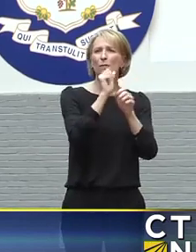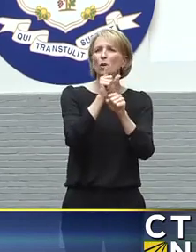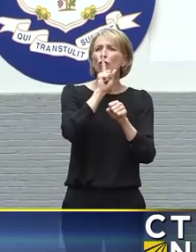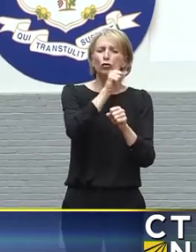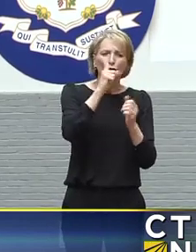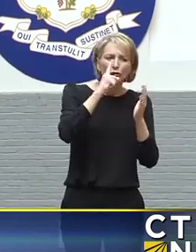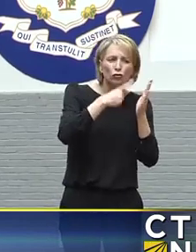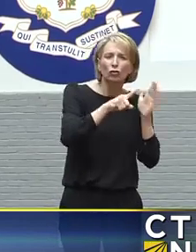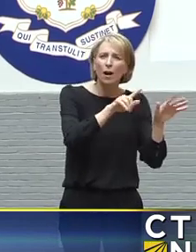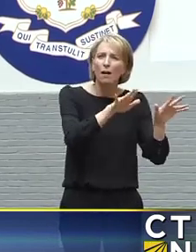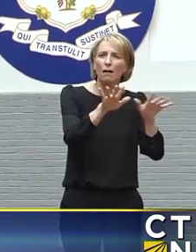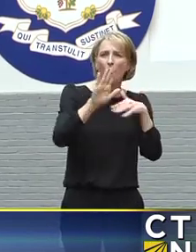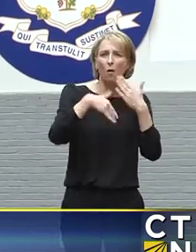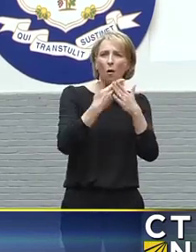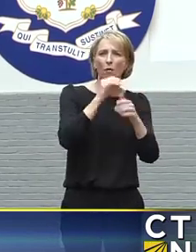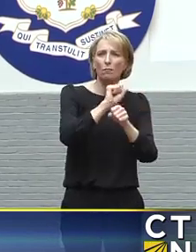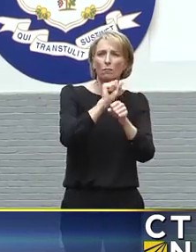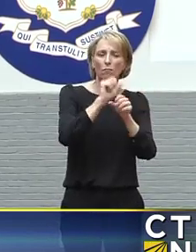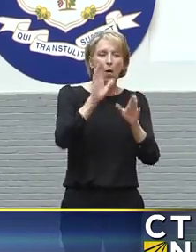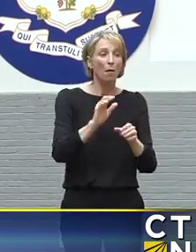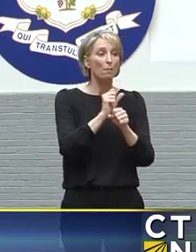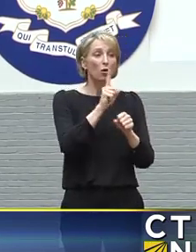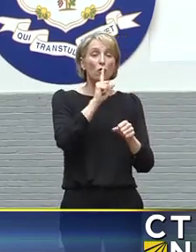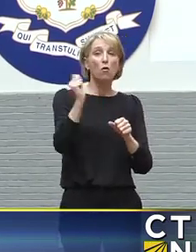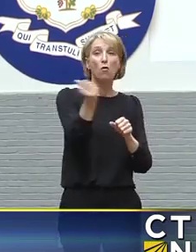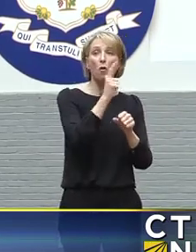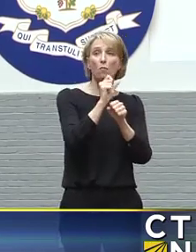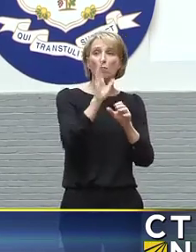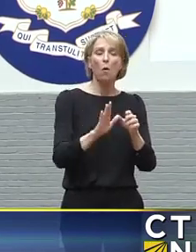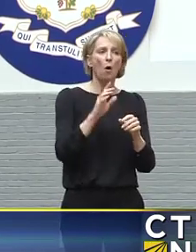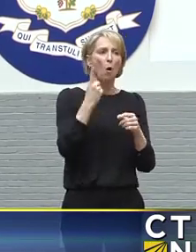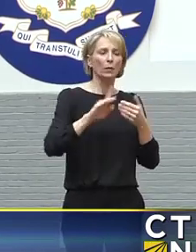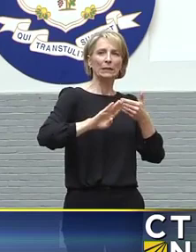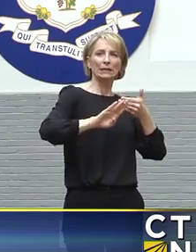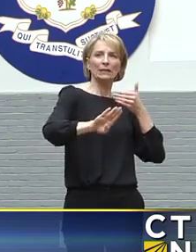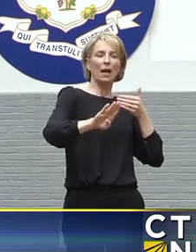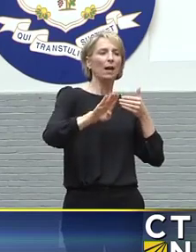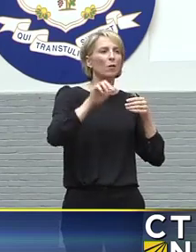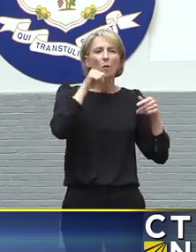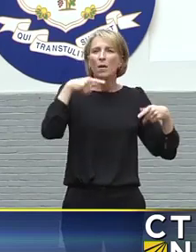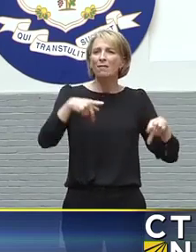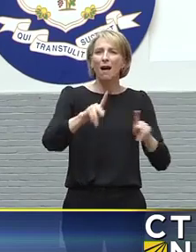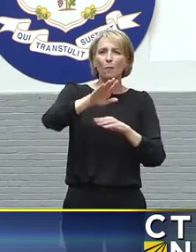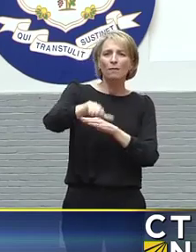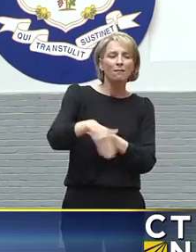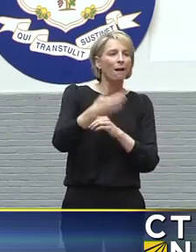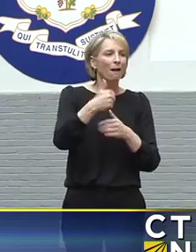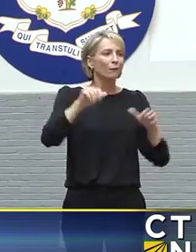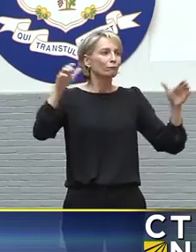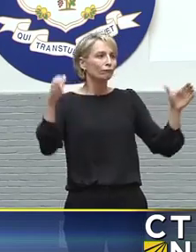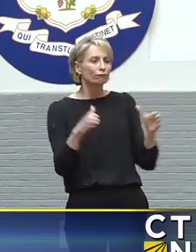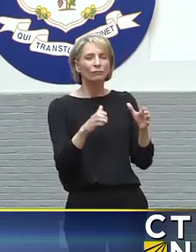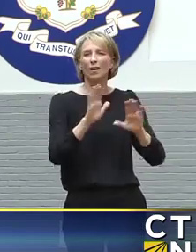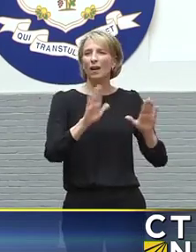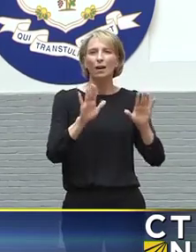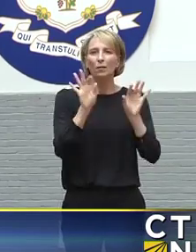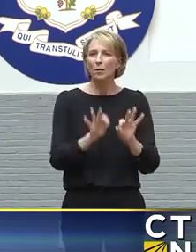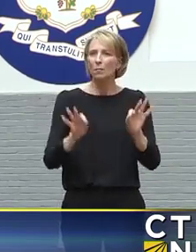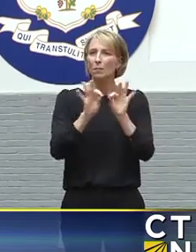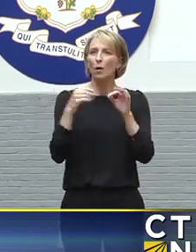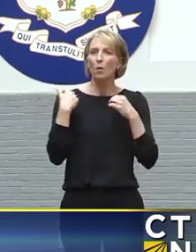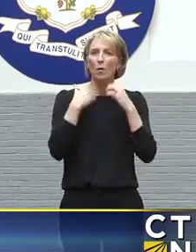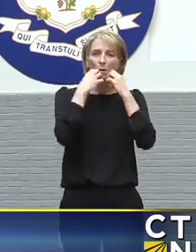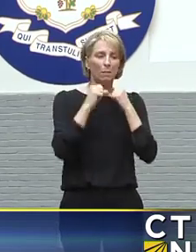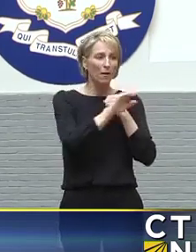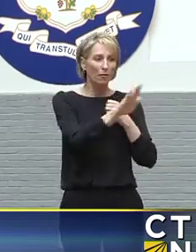extra careful when it comes to social distancing. You know, no big gatherings at night, because that's important for their health, their